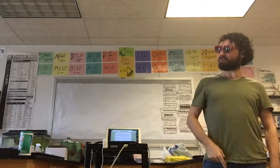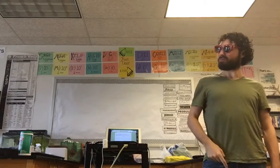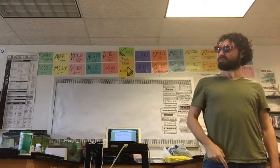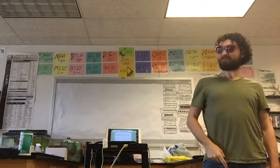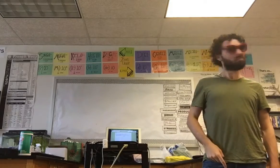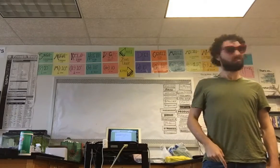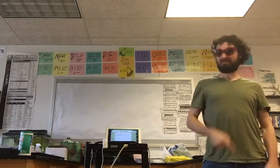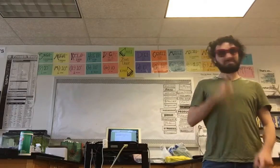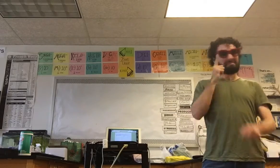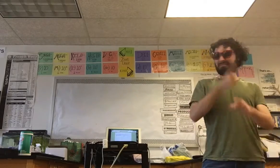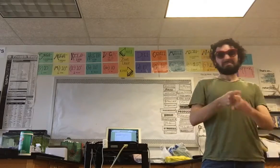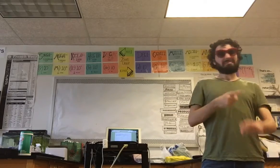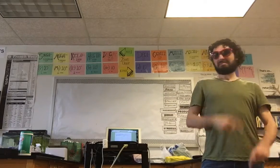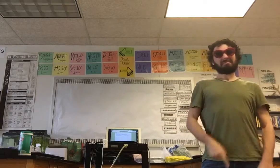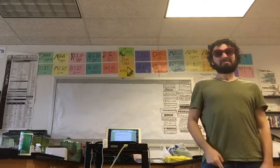Not true.